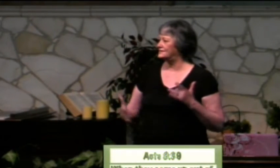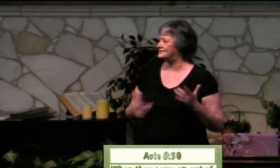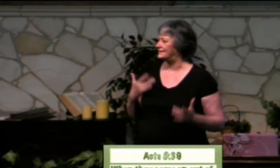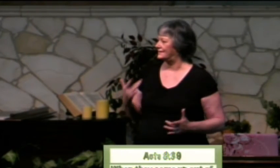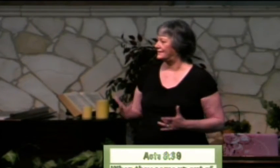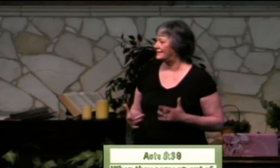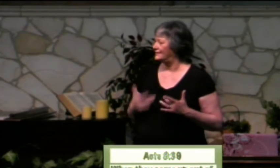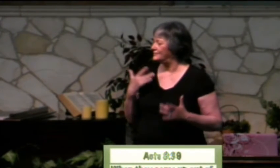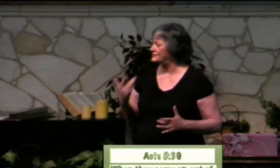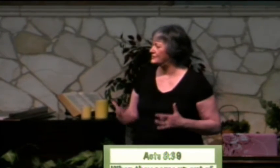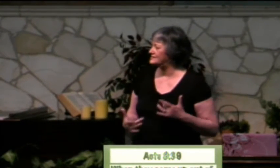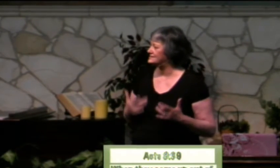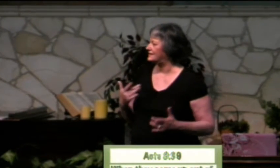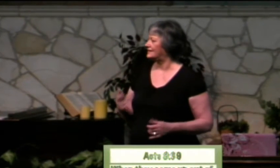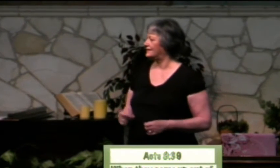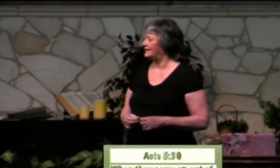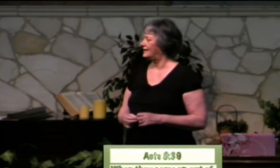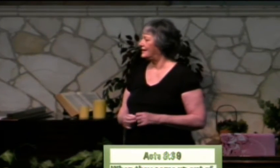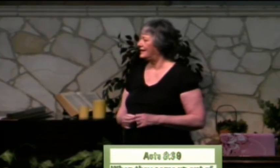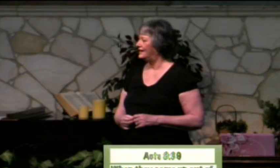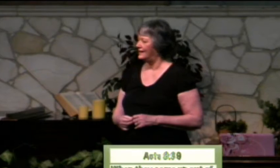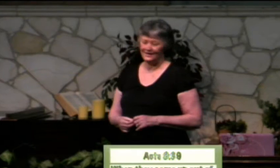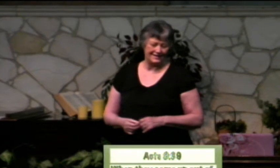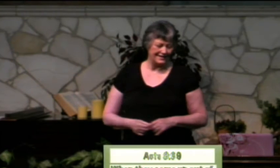Rejoicing. Rejoicing.